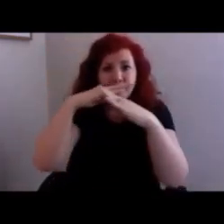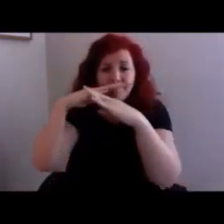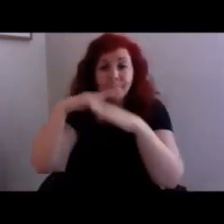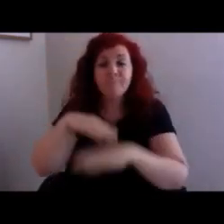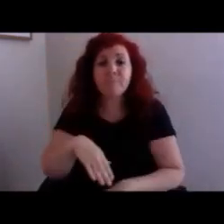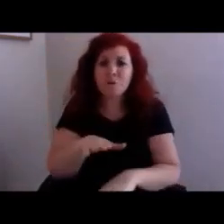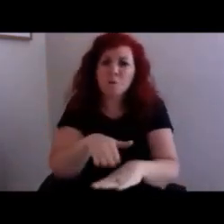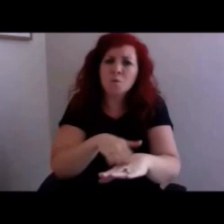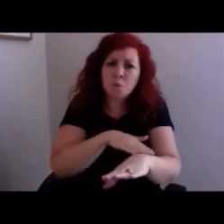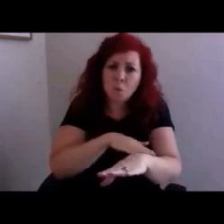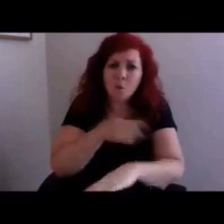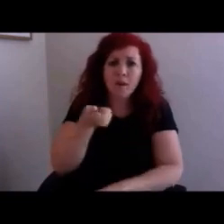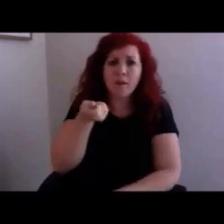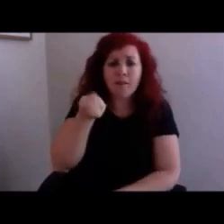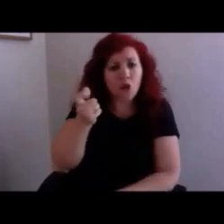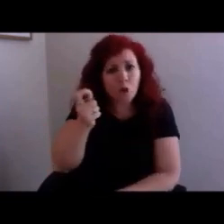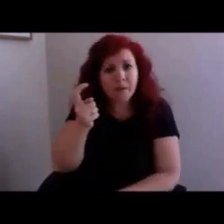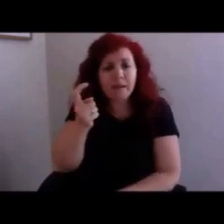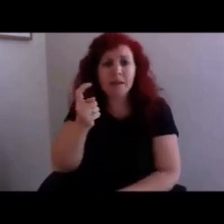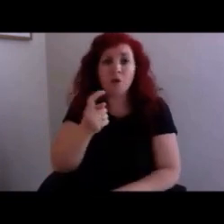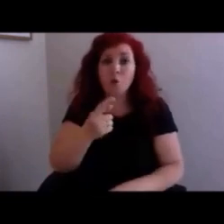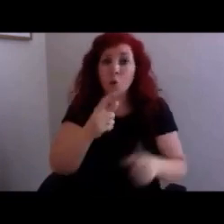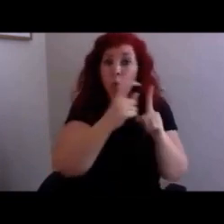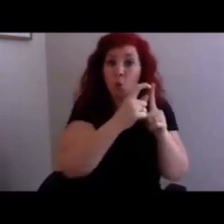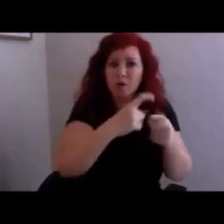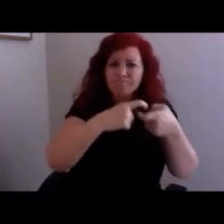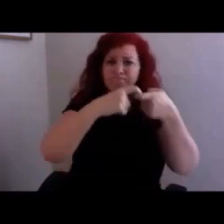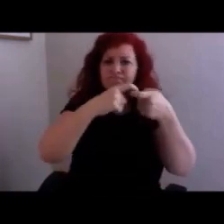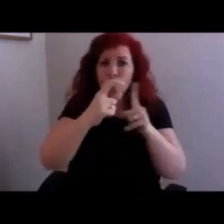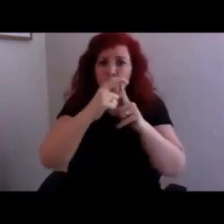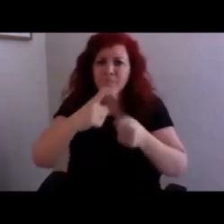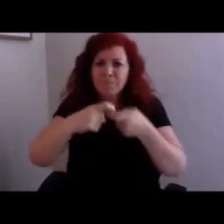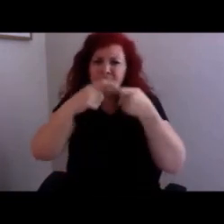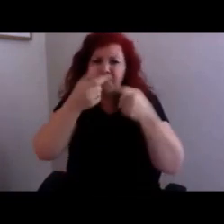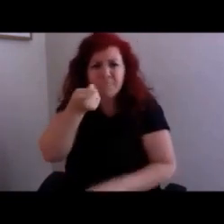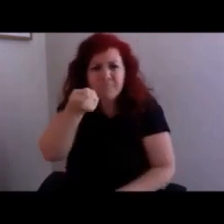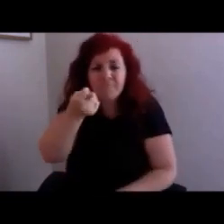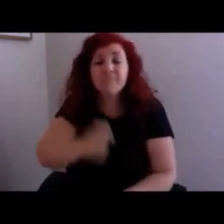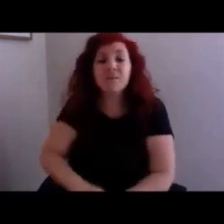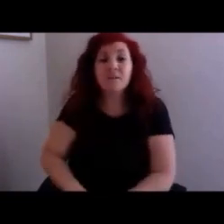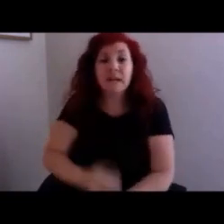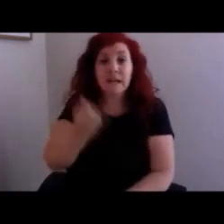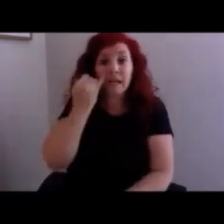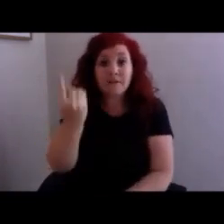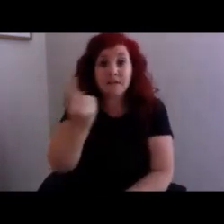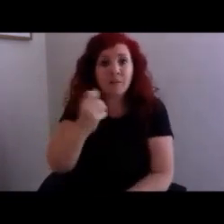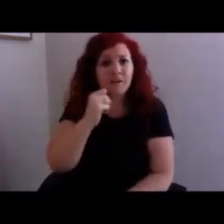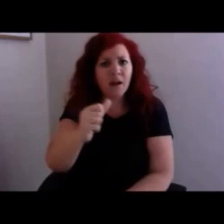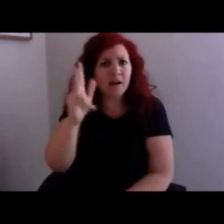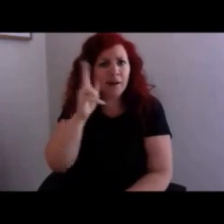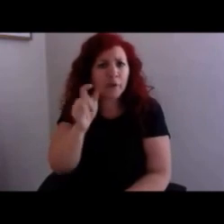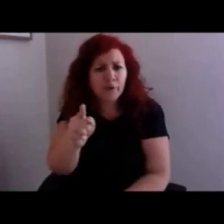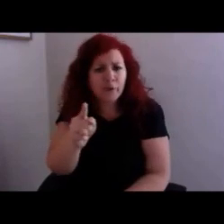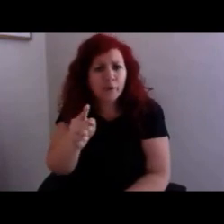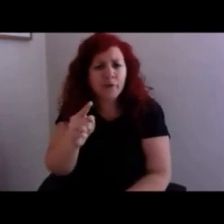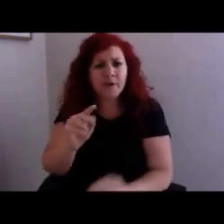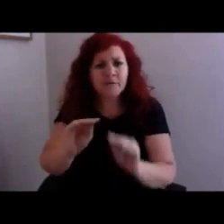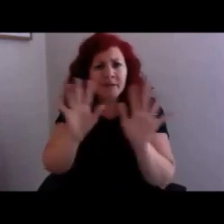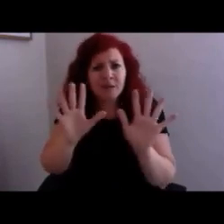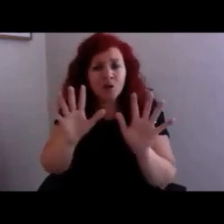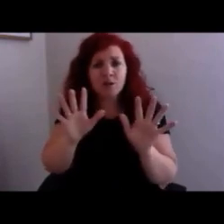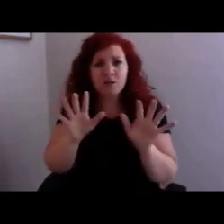bit. Put some space between your words. When someone does not hear you, rephrase